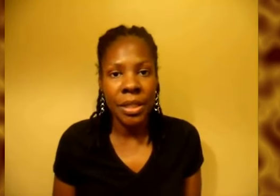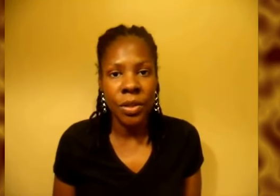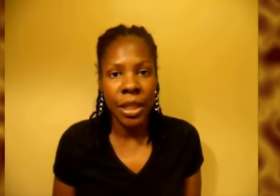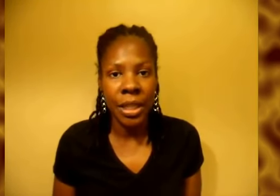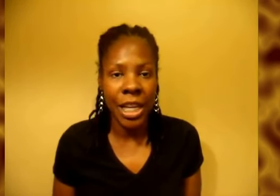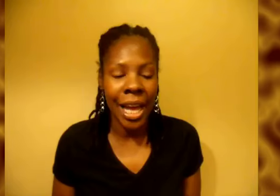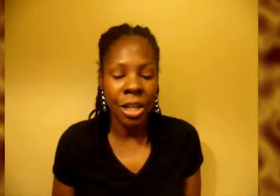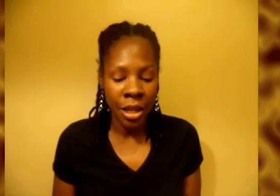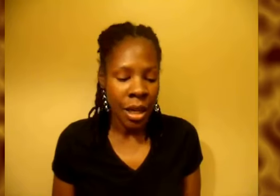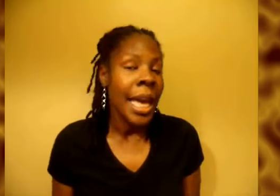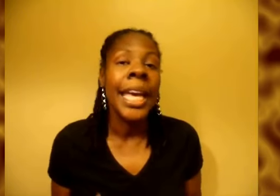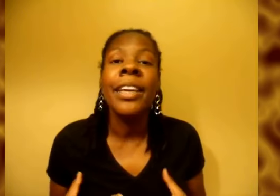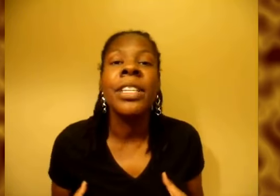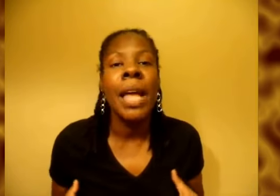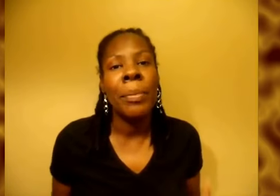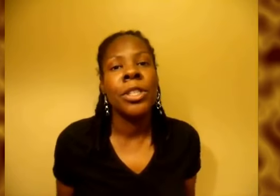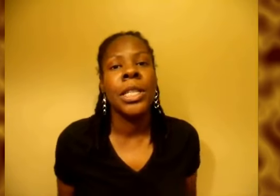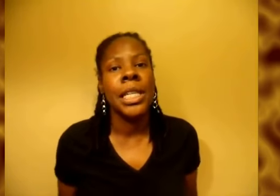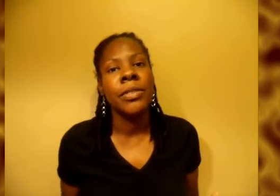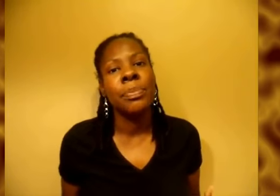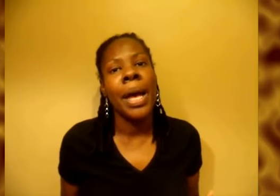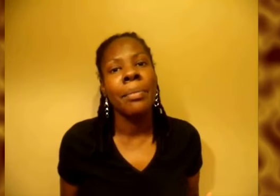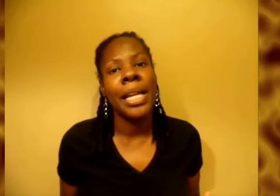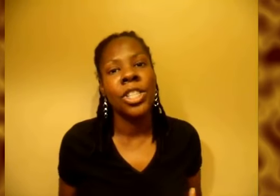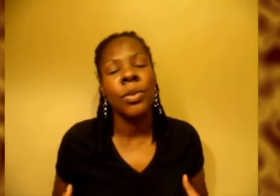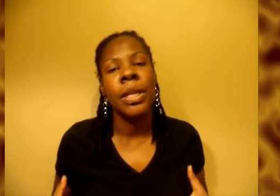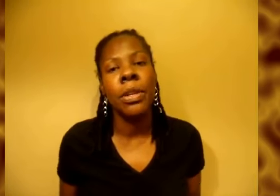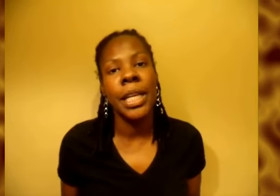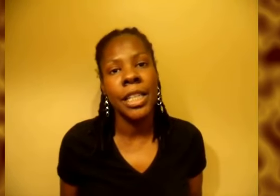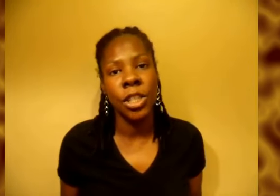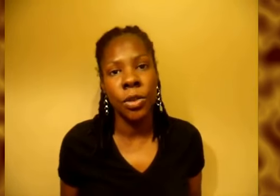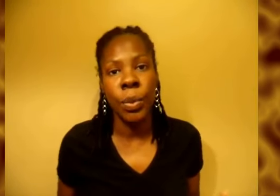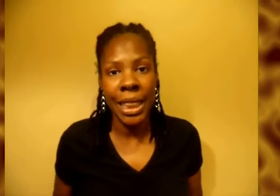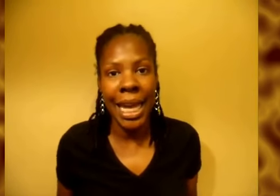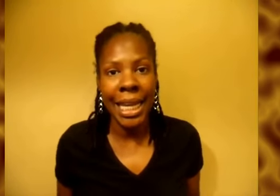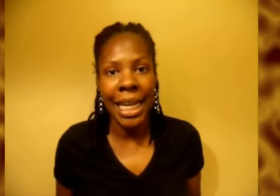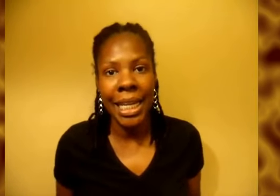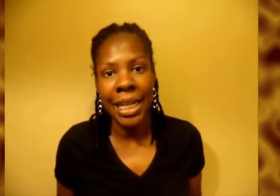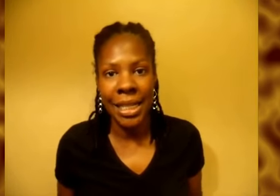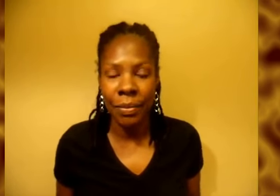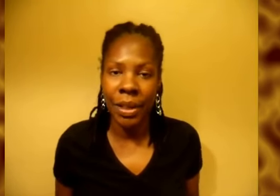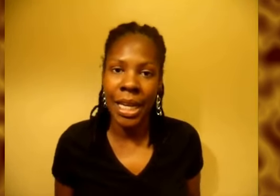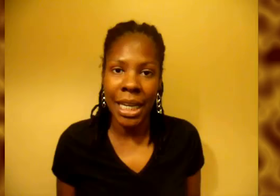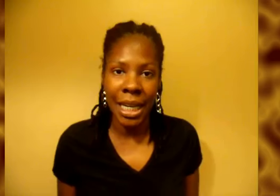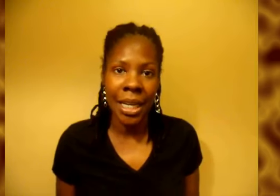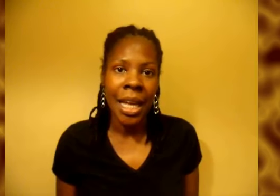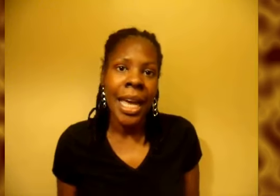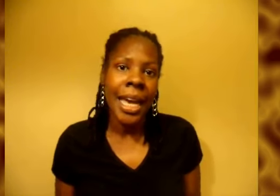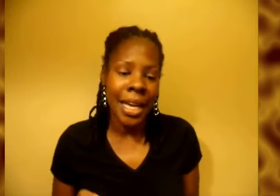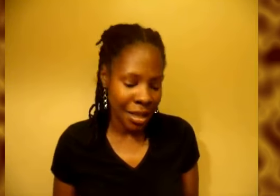a young child, it gives them the opportunity to respond back to you and communicate to you what they need at the time that they need it. And